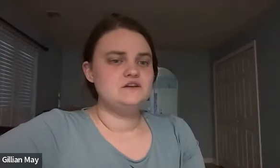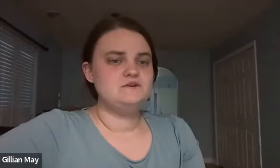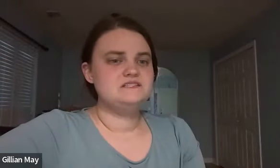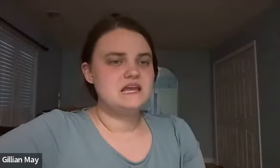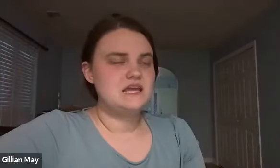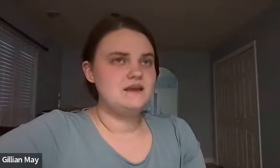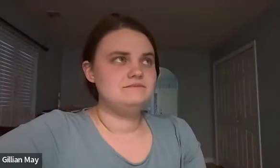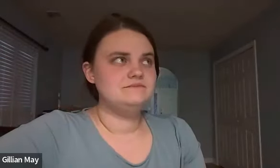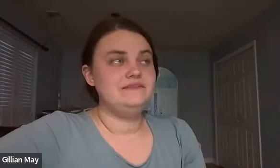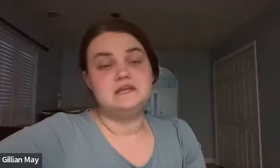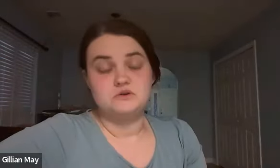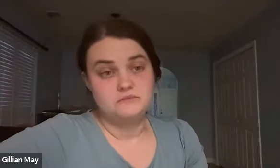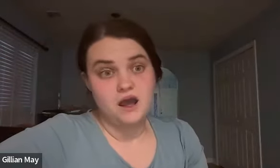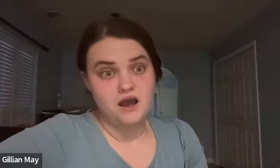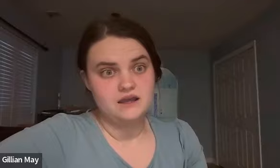if you're saying like the number for pi,